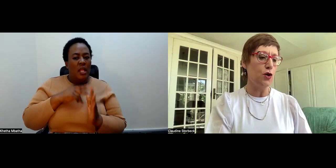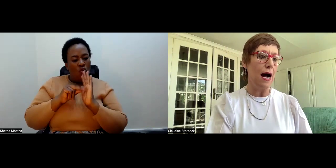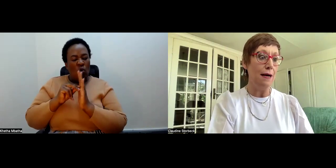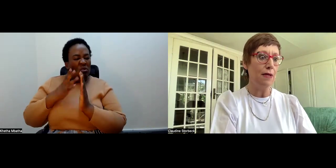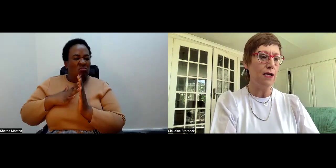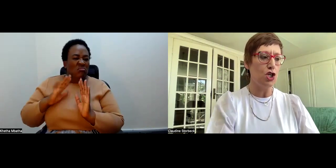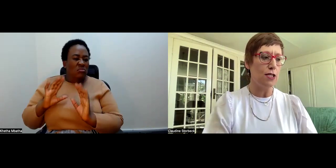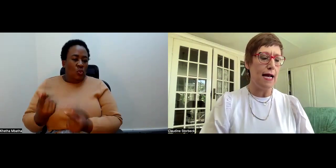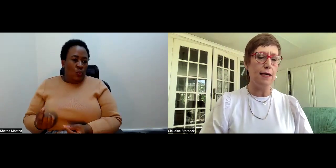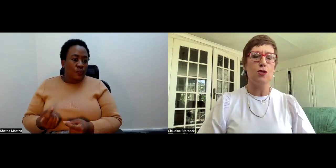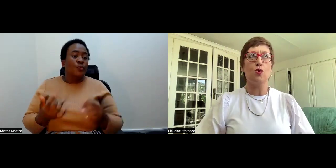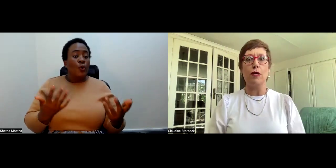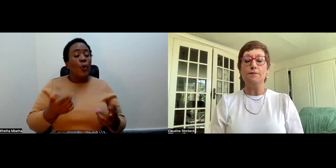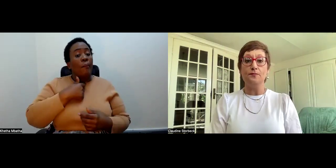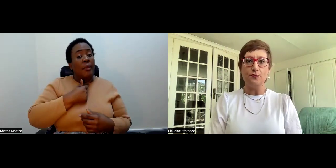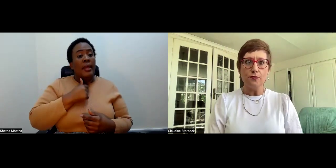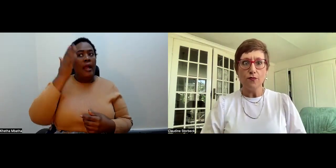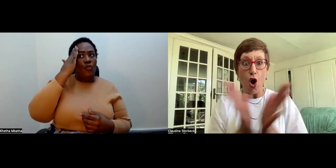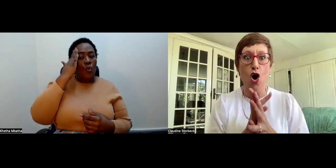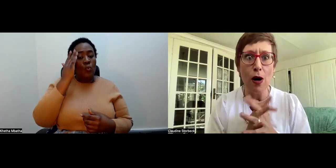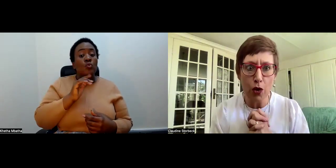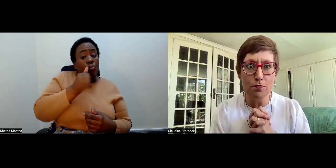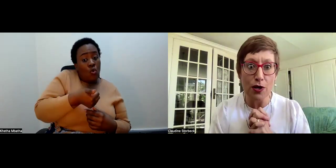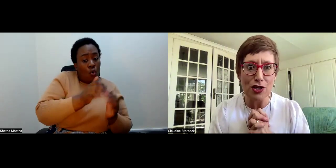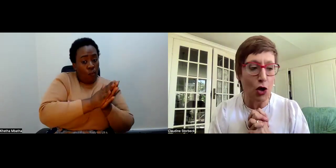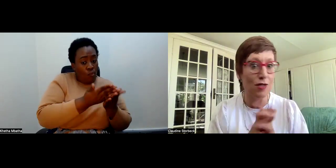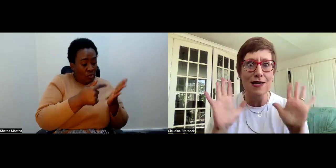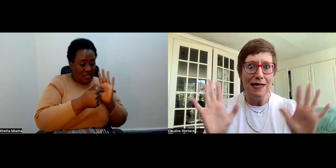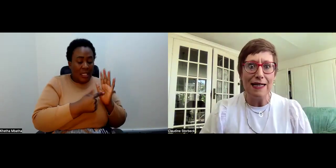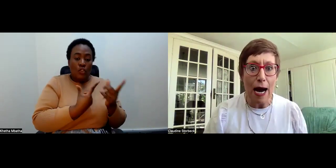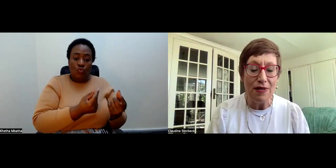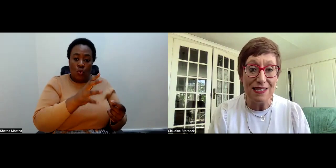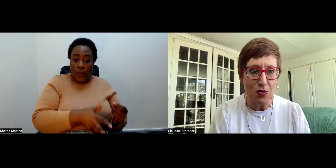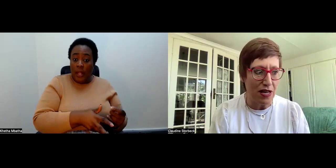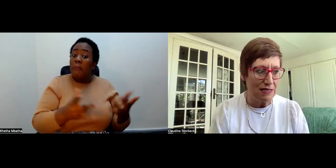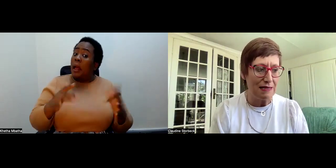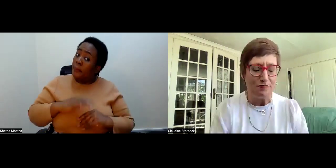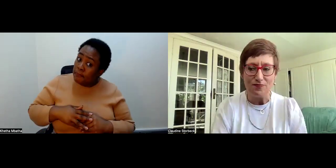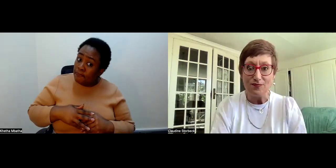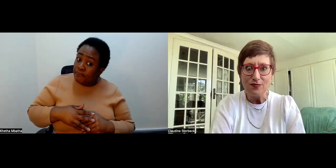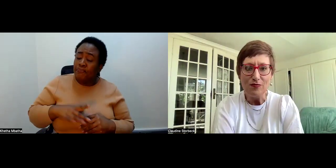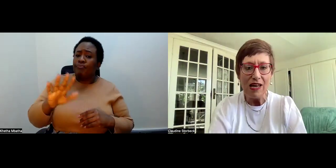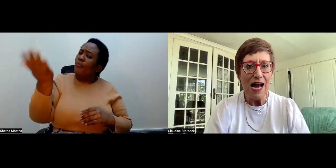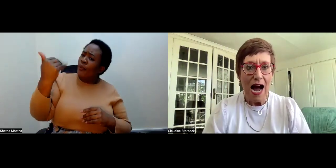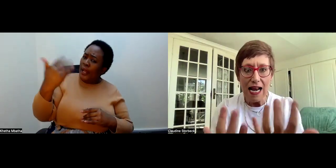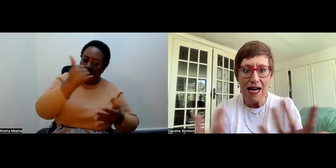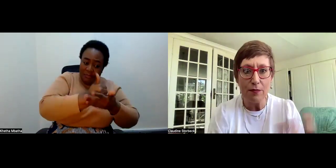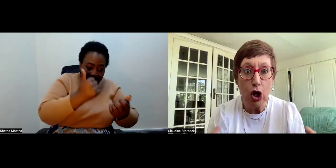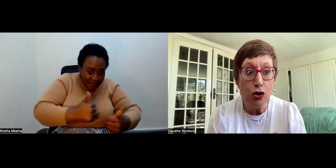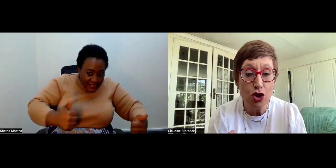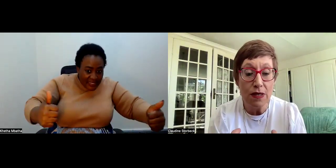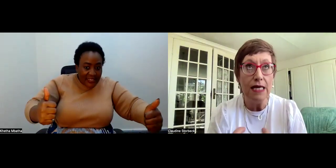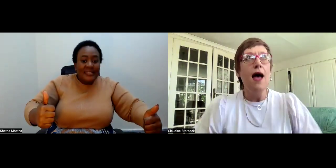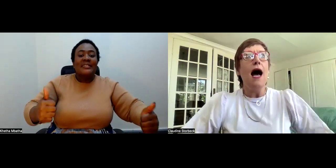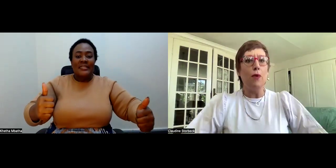tomorrow, and so I'm going to start telling a story. Oh my word, boys and girls, come and sit with us. I like